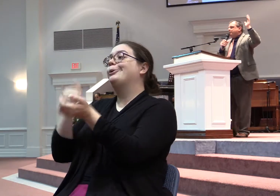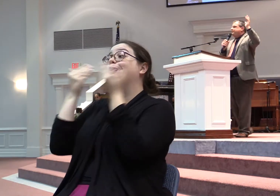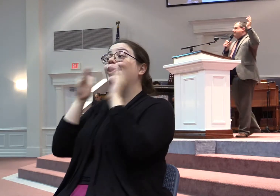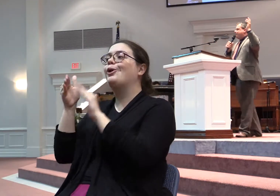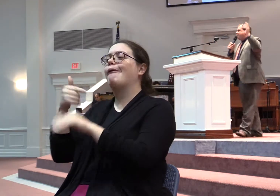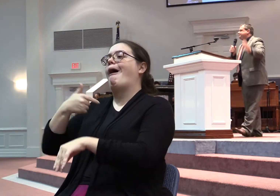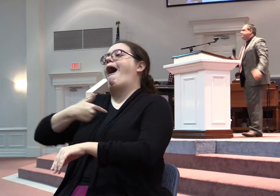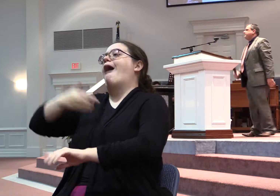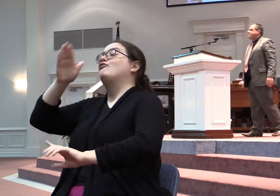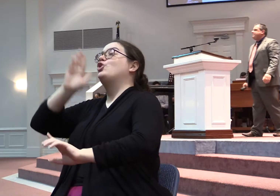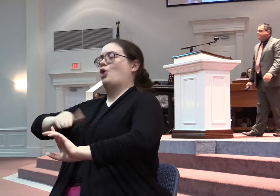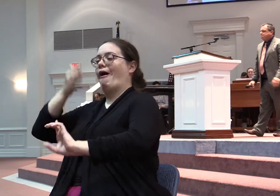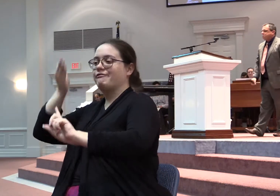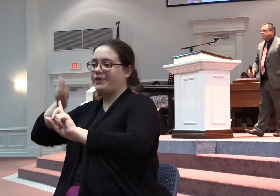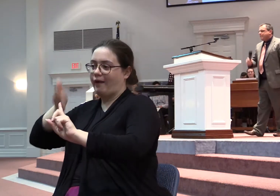who is faithful.